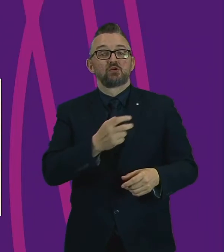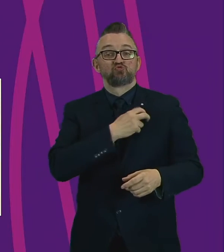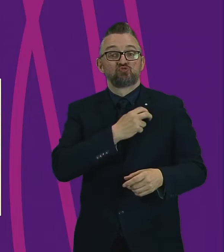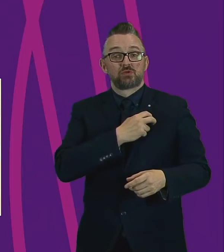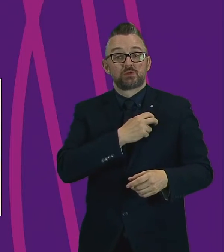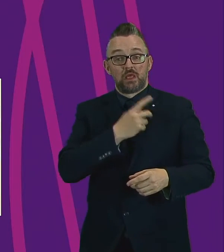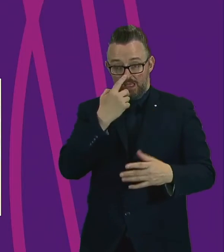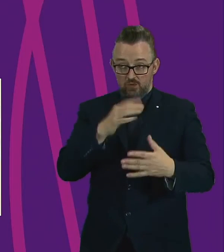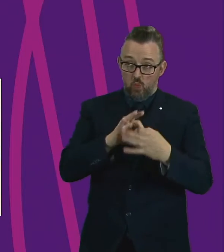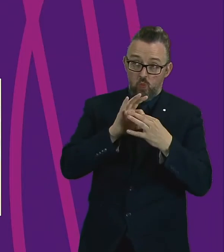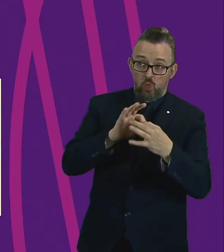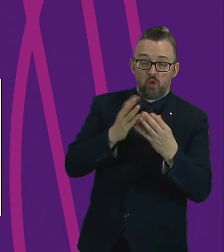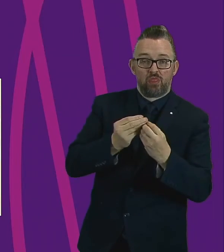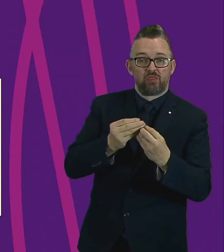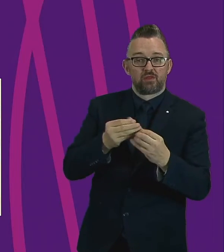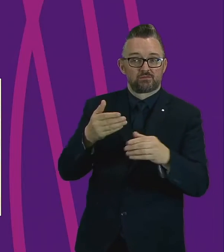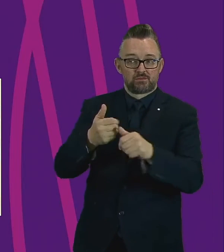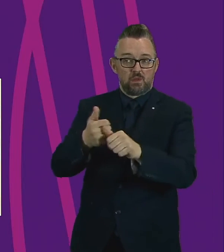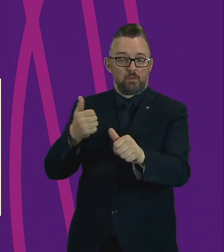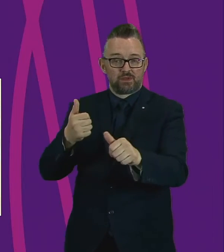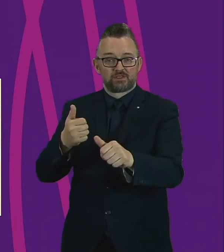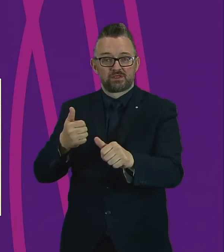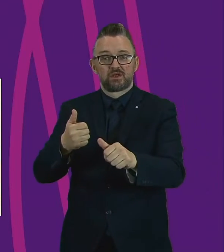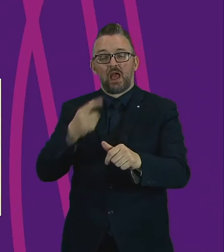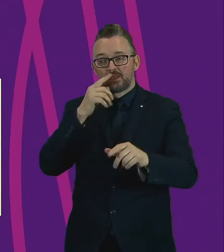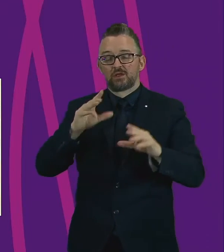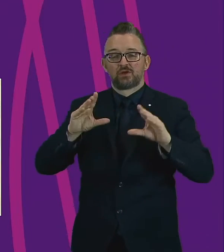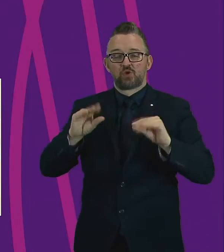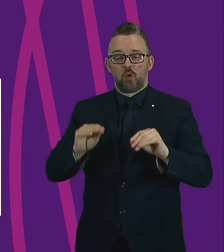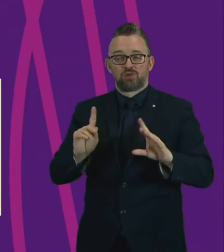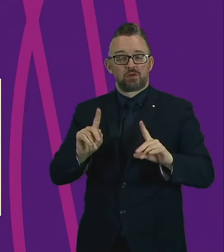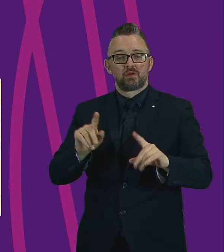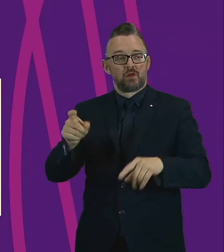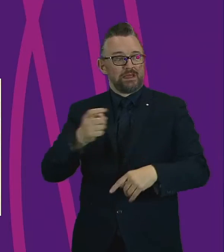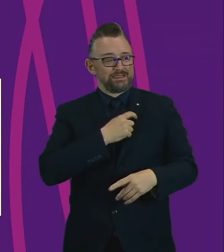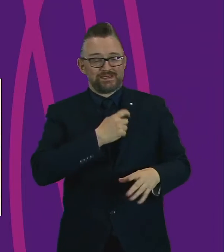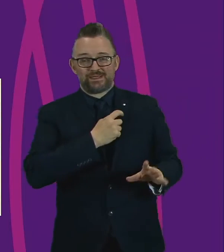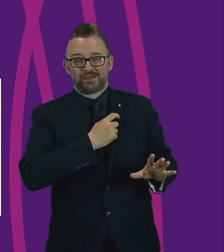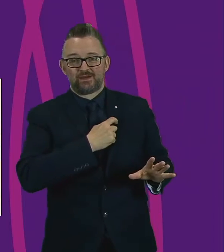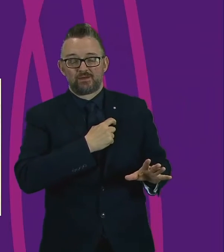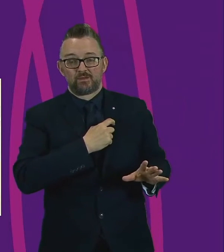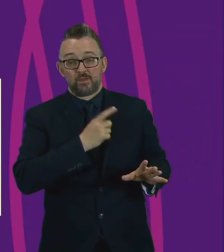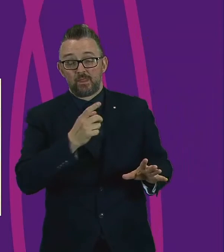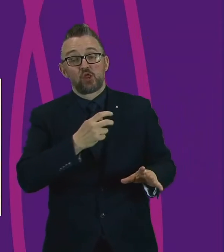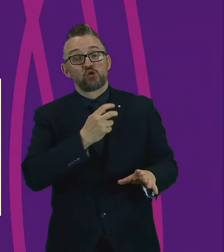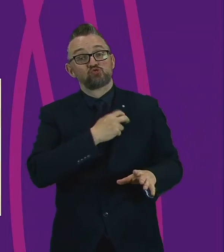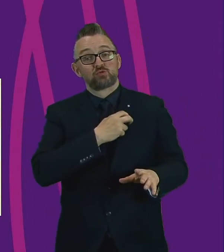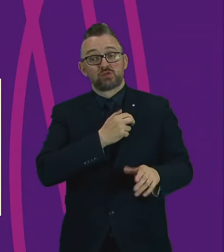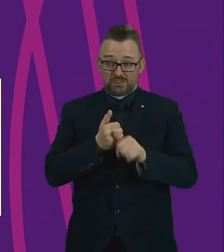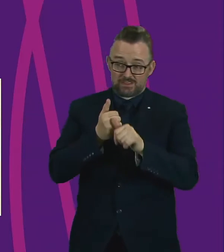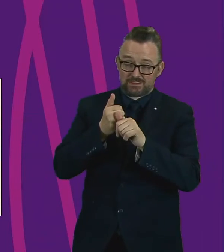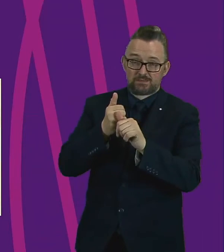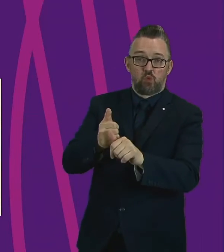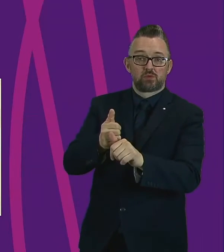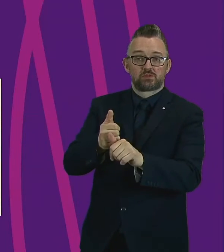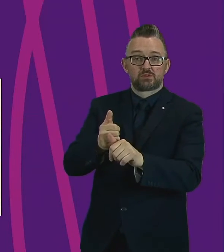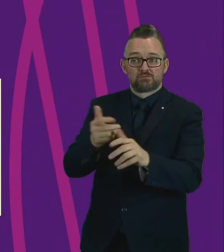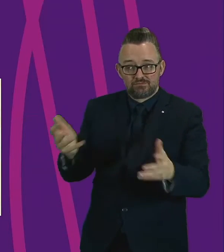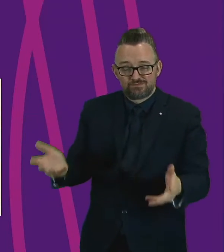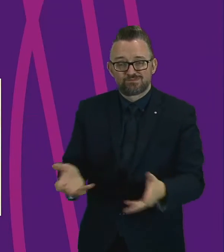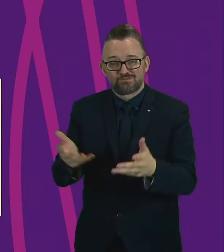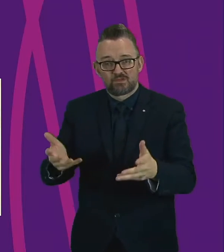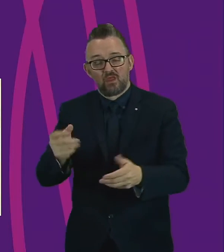employers and cut out much of the anxiety. They're well trained, and unions will be supporting them in their role to ensure